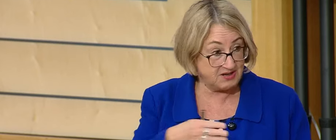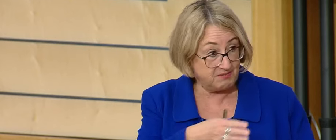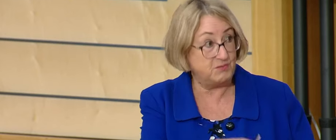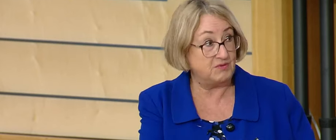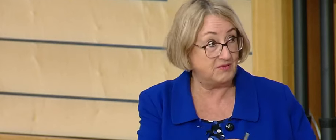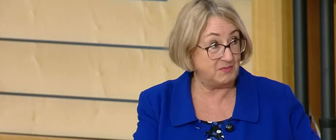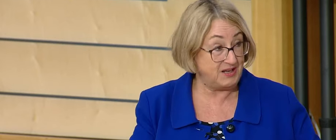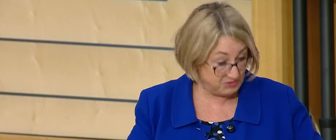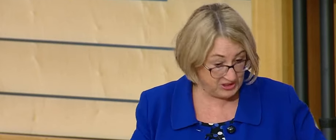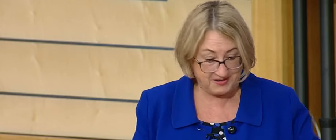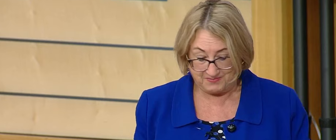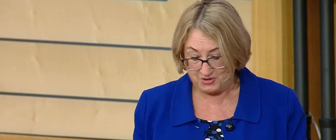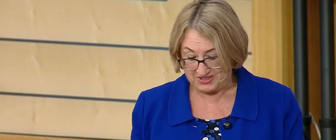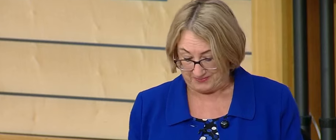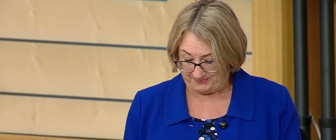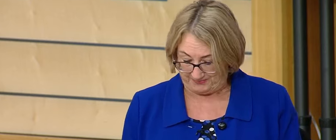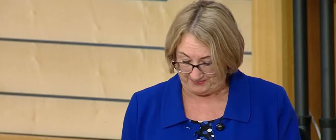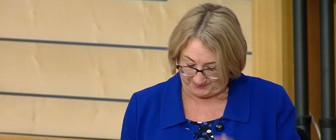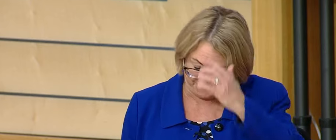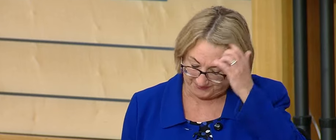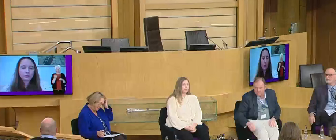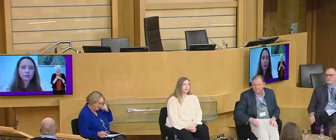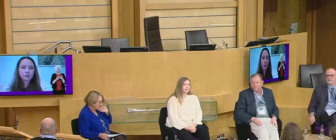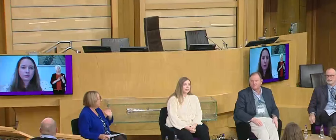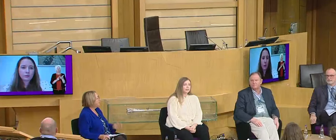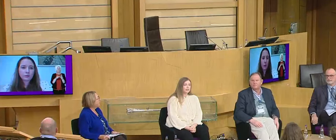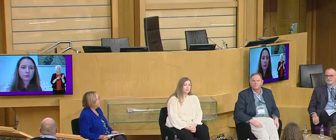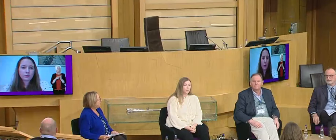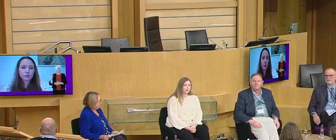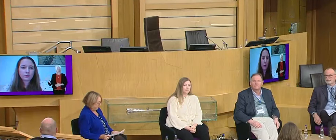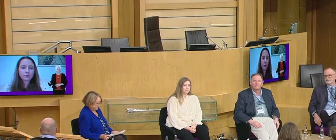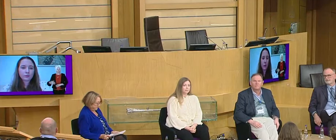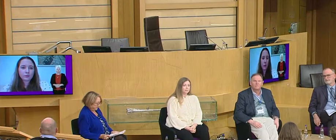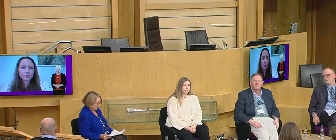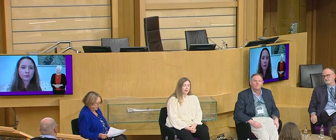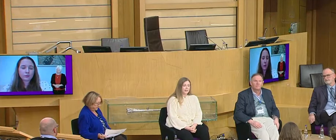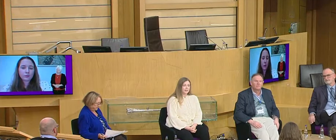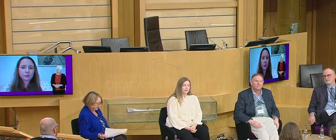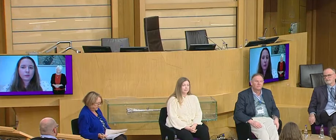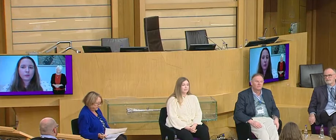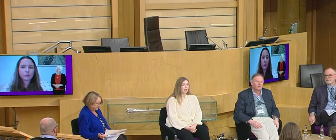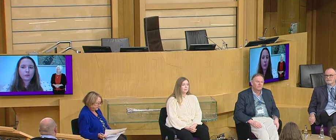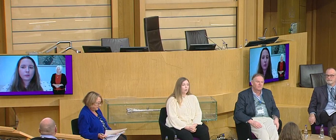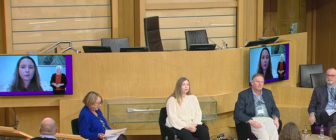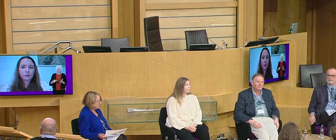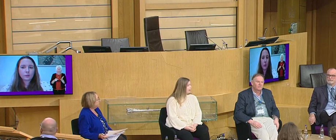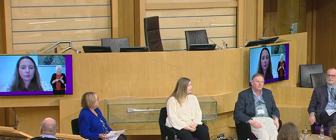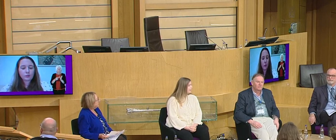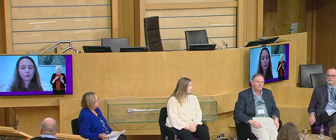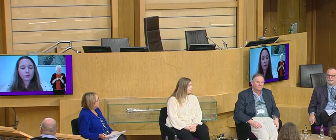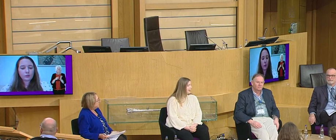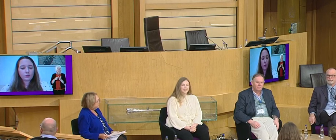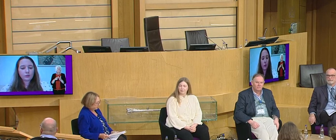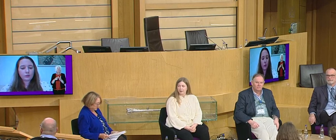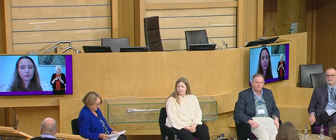I'll just start with, on my left, Gillian, you start. So in relation to the points from Tani, I'm not surprised,